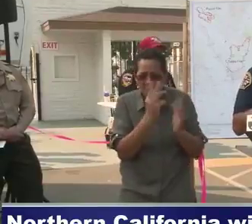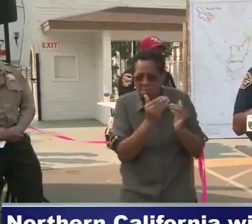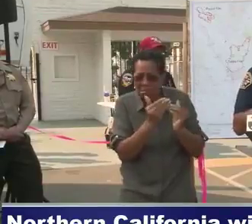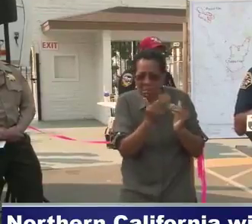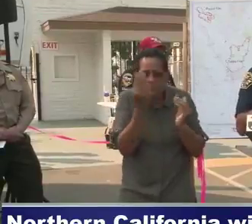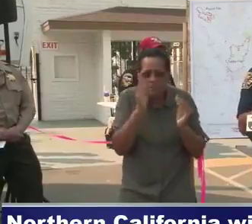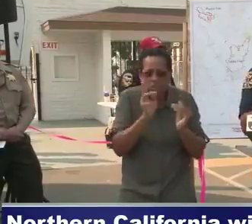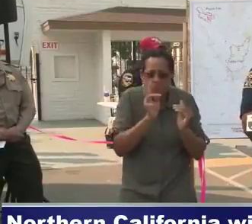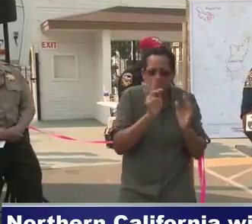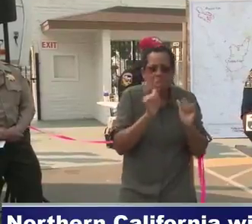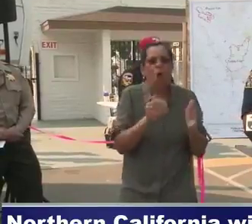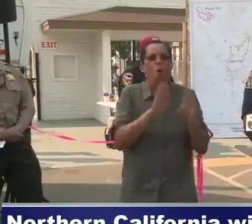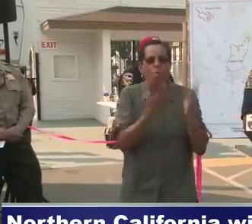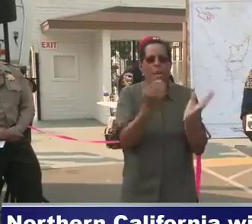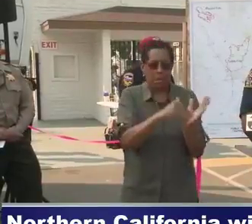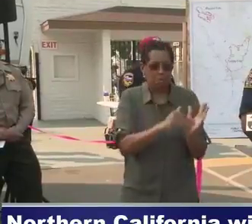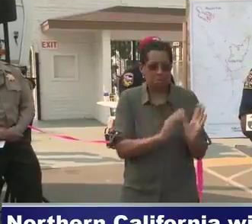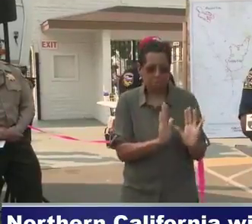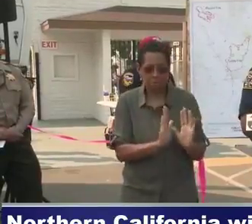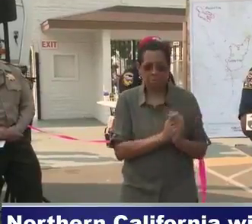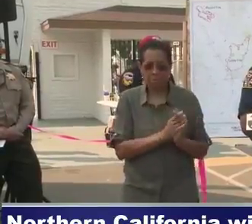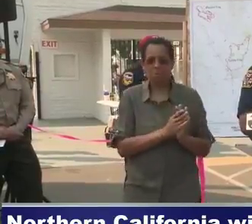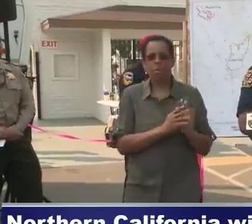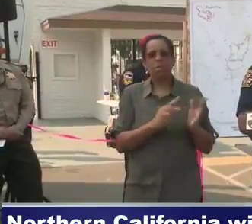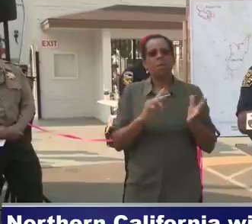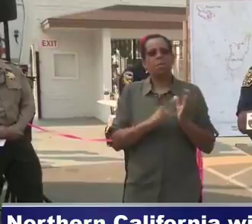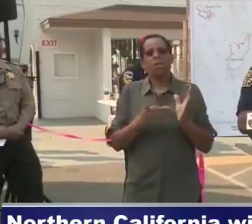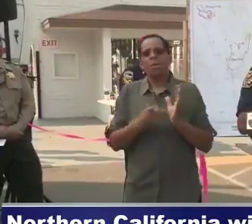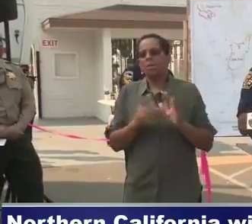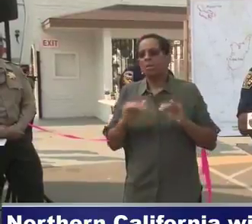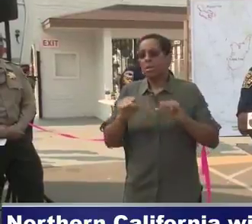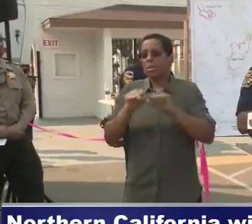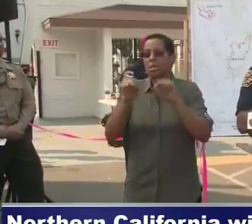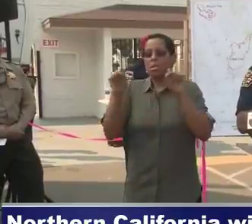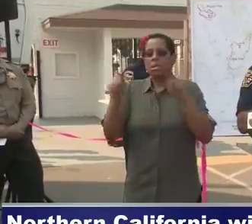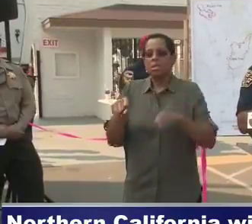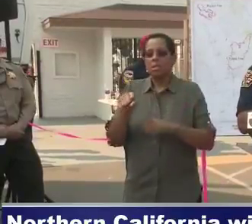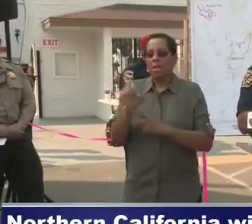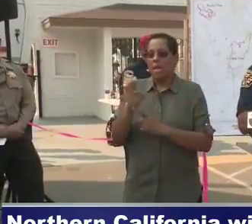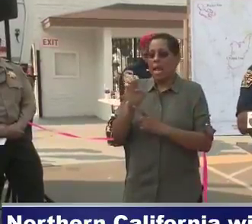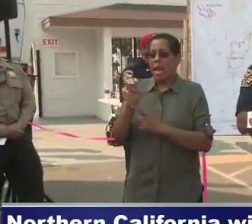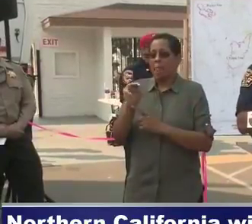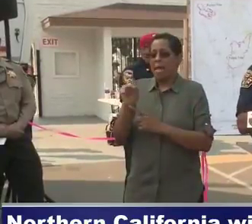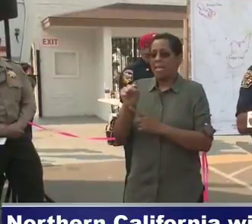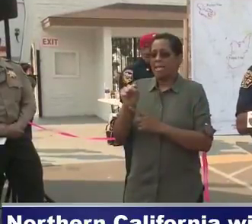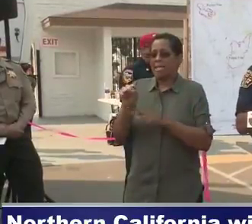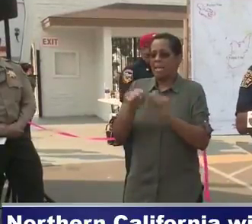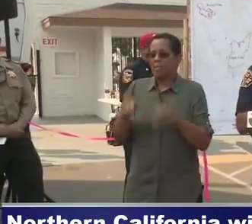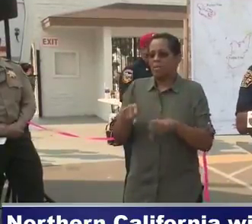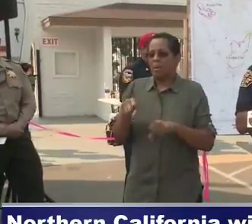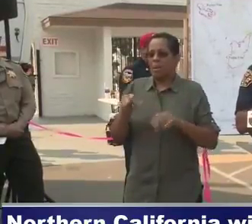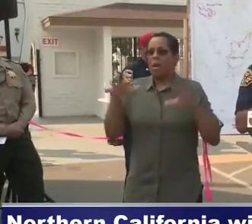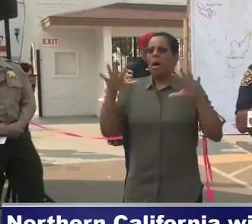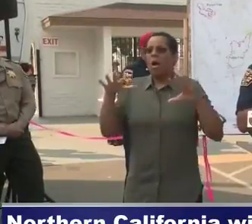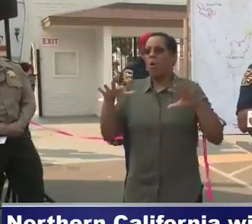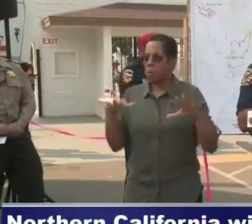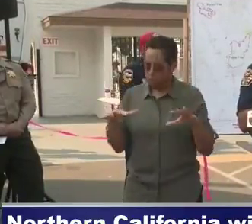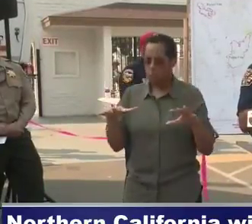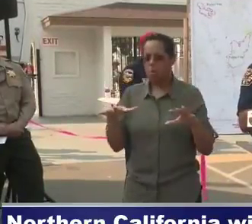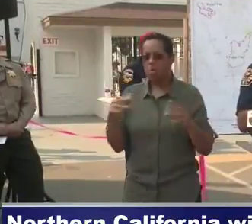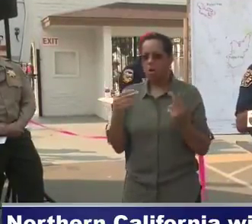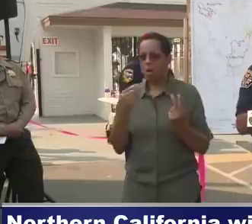that hospital open, which will relieve our system, our EMS system. It's the only hospital open for a long